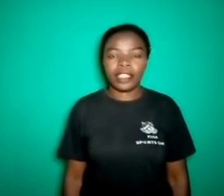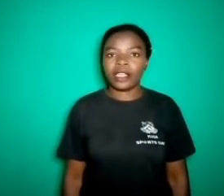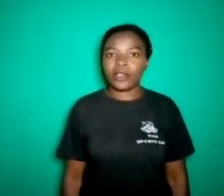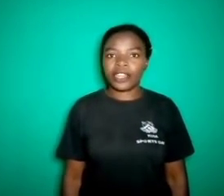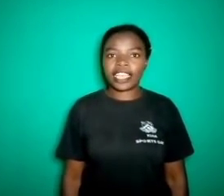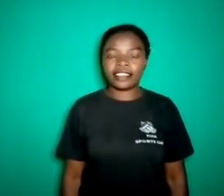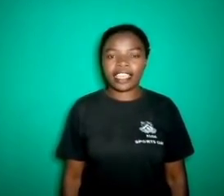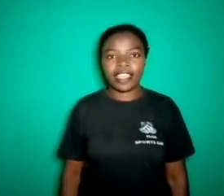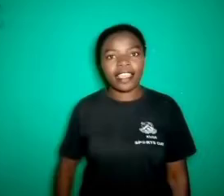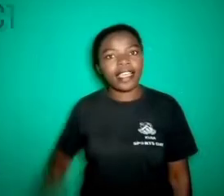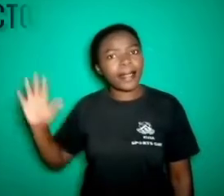Conductor.